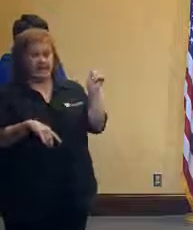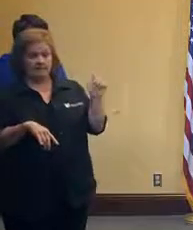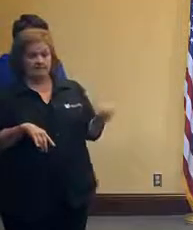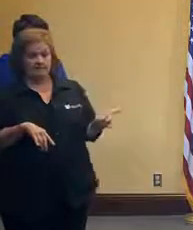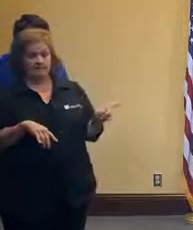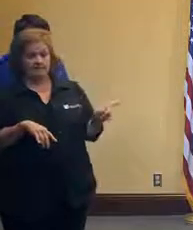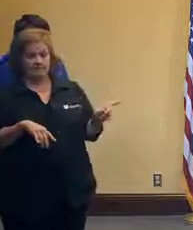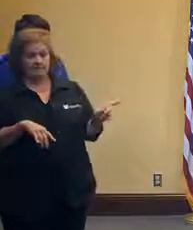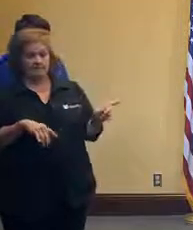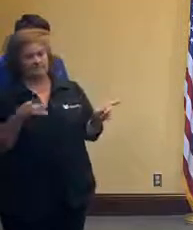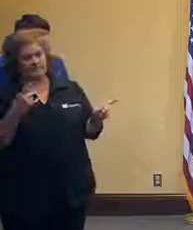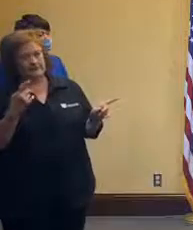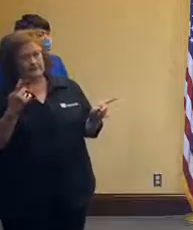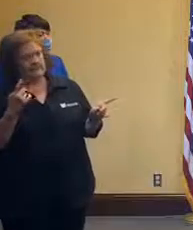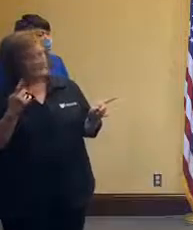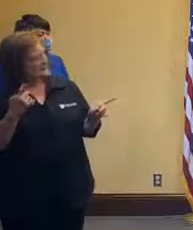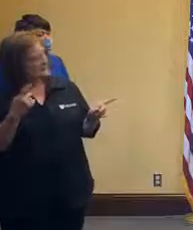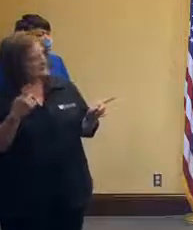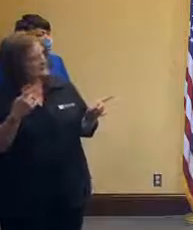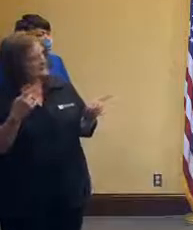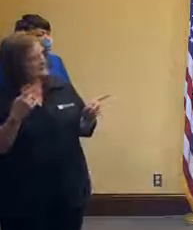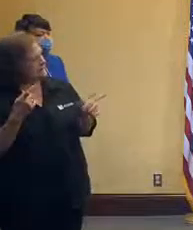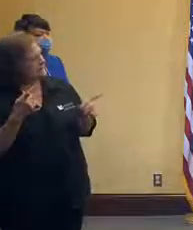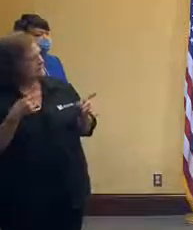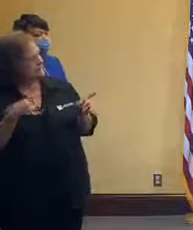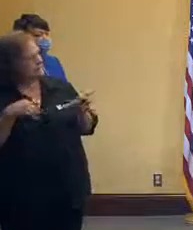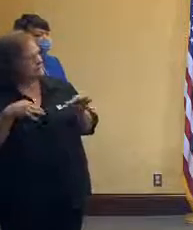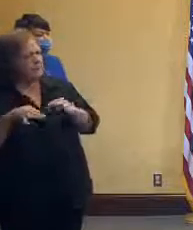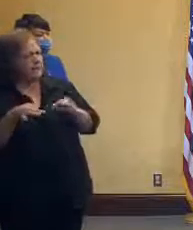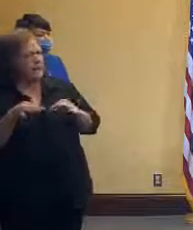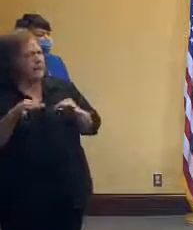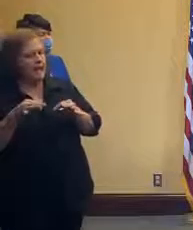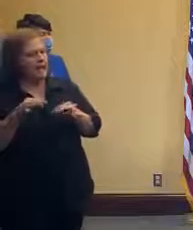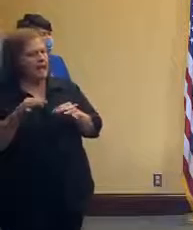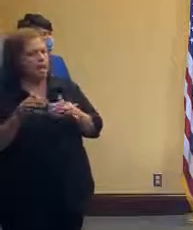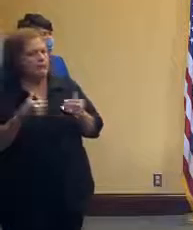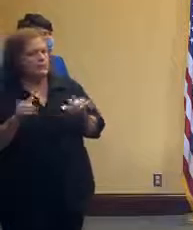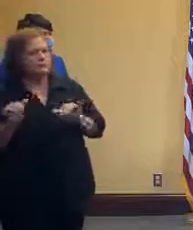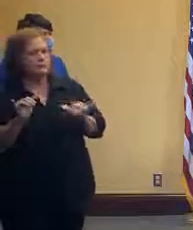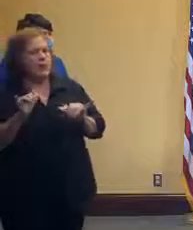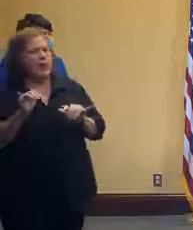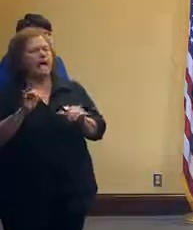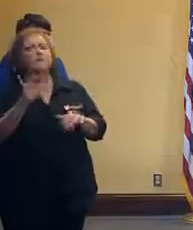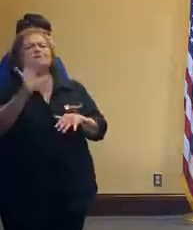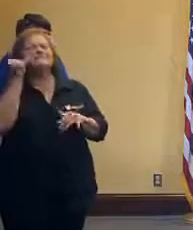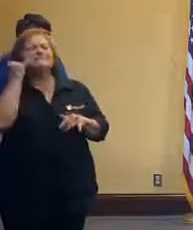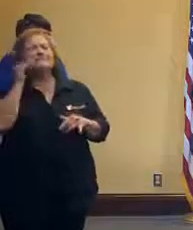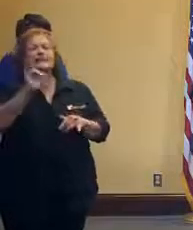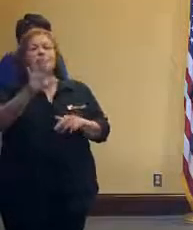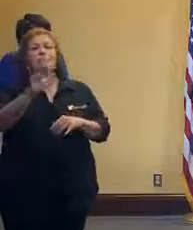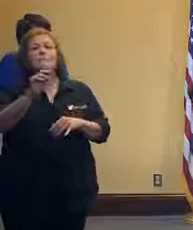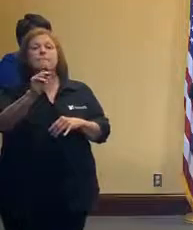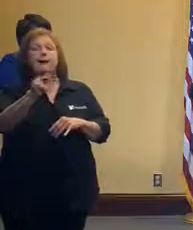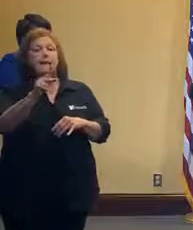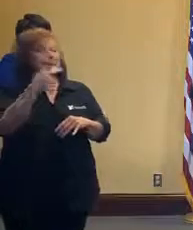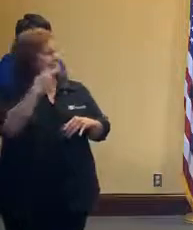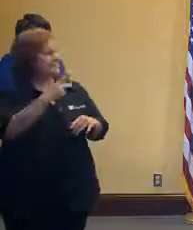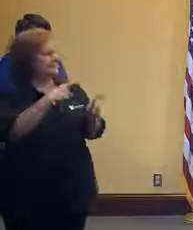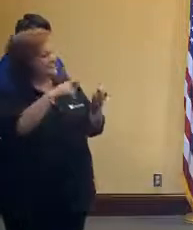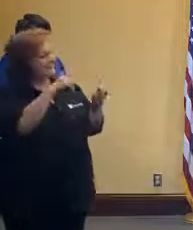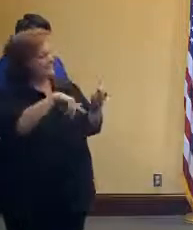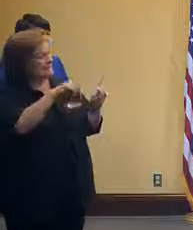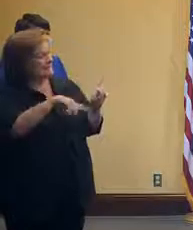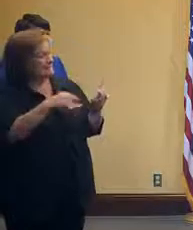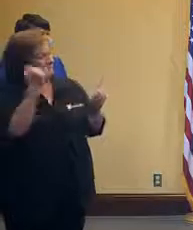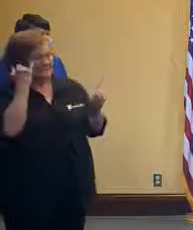is a little bit of an oversimplified version of probably something similar you see in your bank account, just with different numbers, of course.